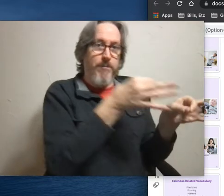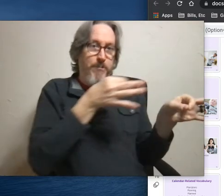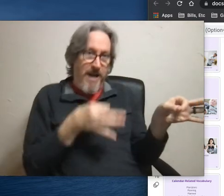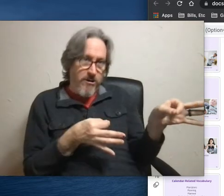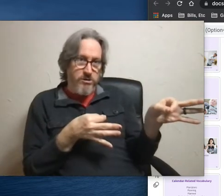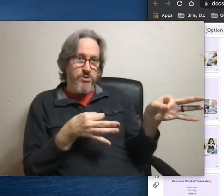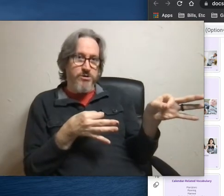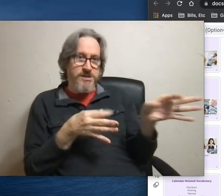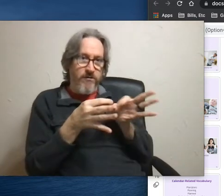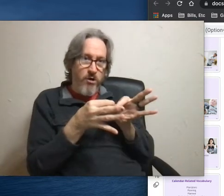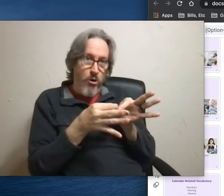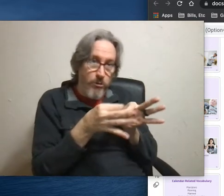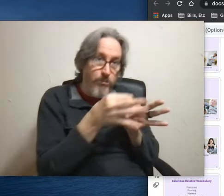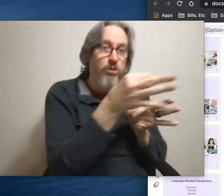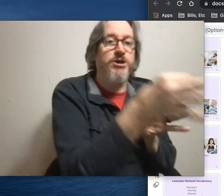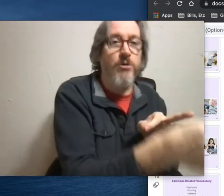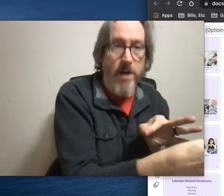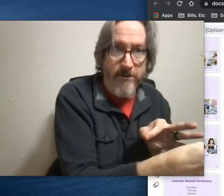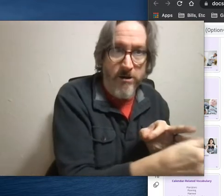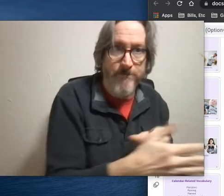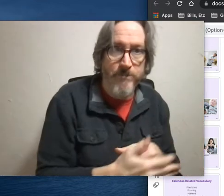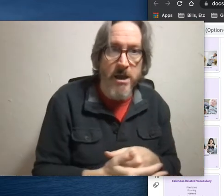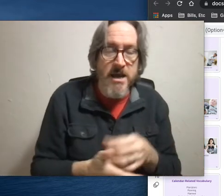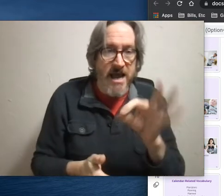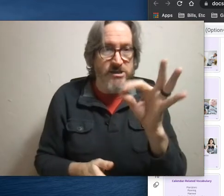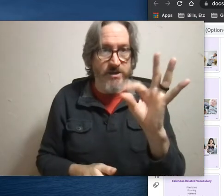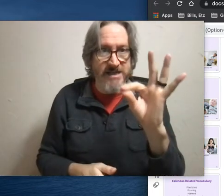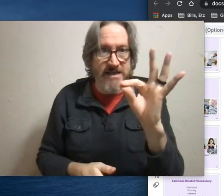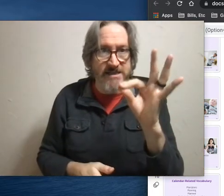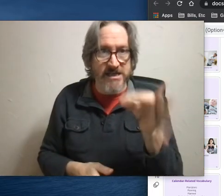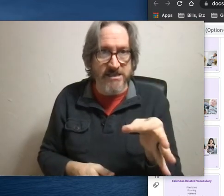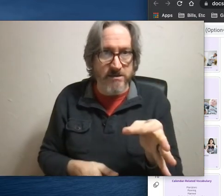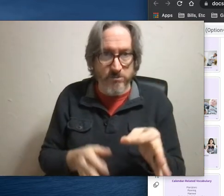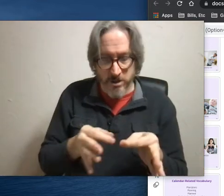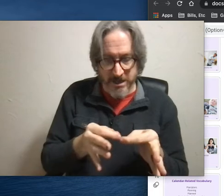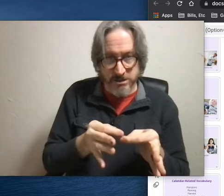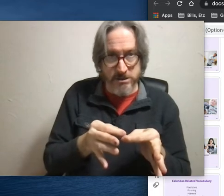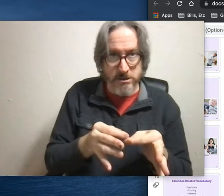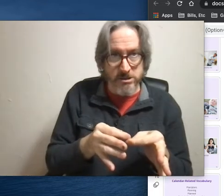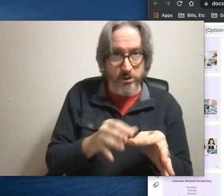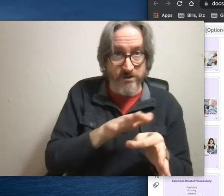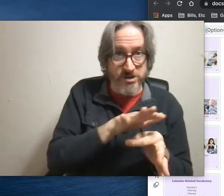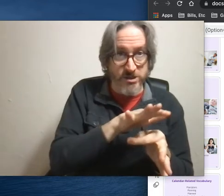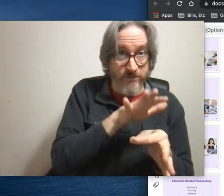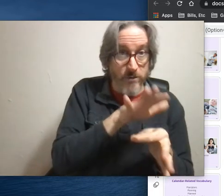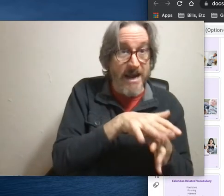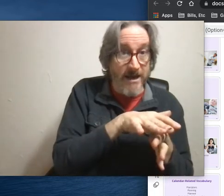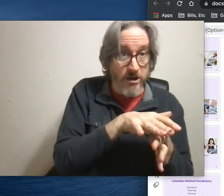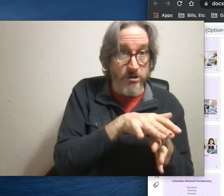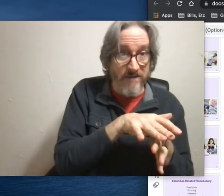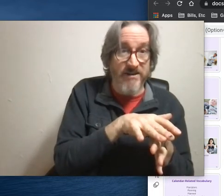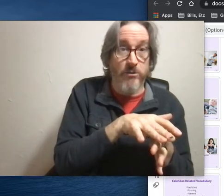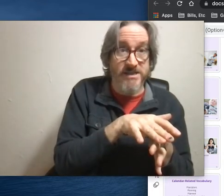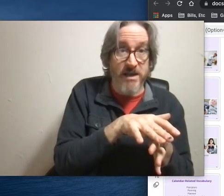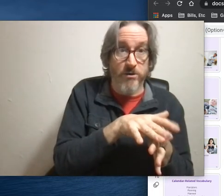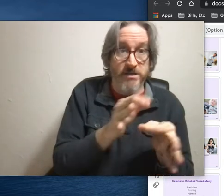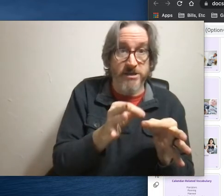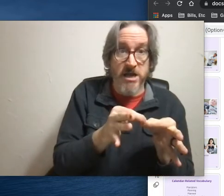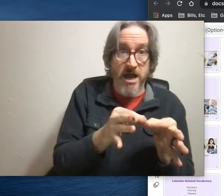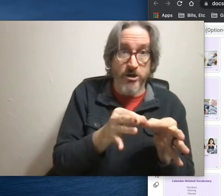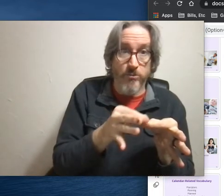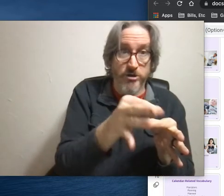it backwards towards yourself, or you push it away. And so this hand stays where it is. So if you're right-handed, your left hand will